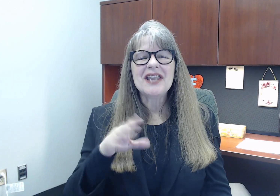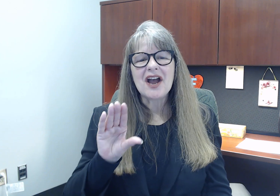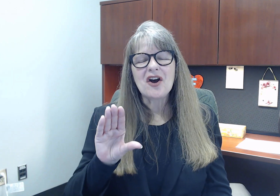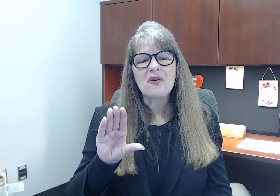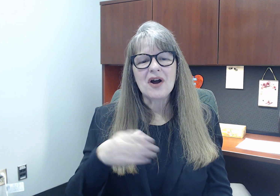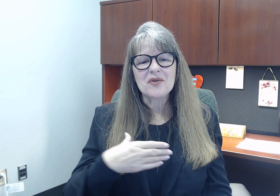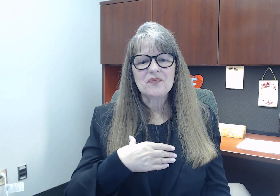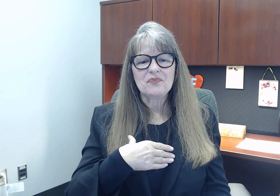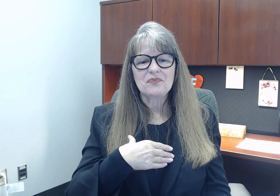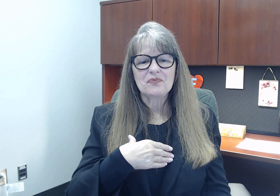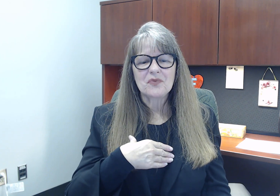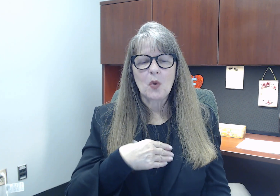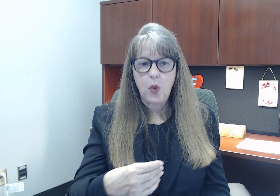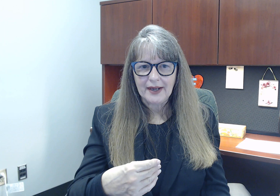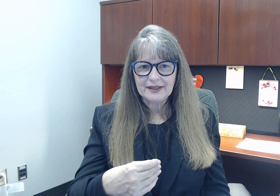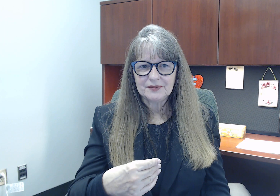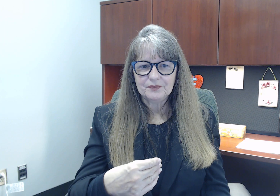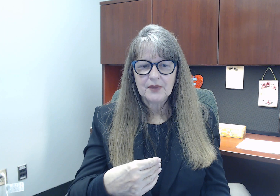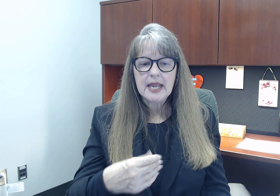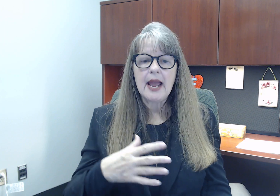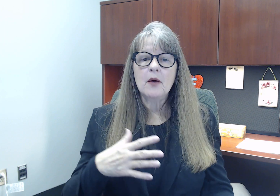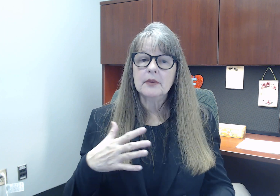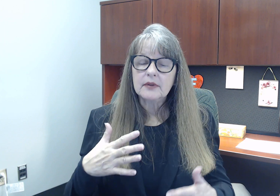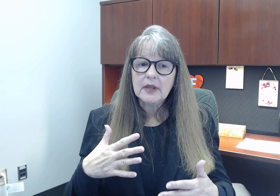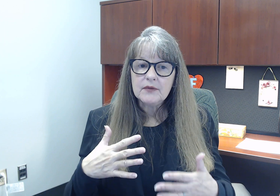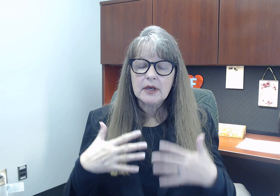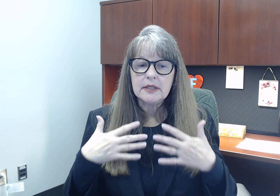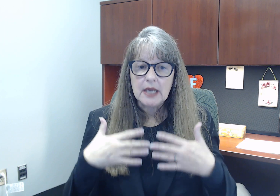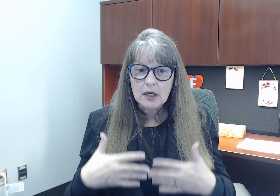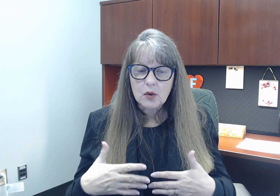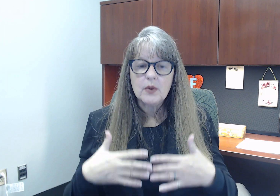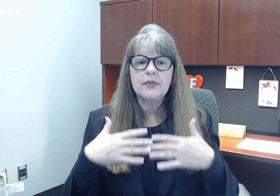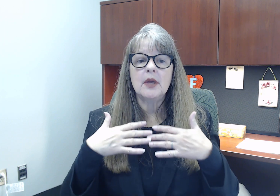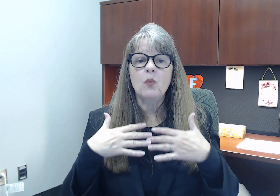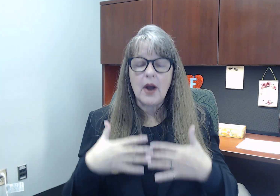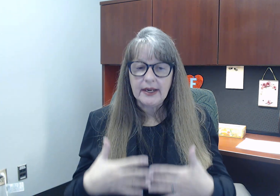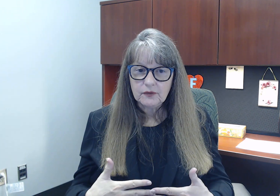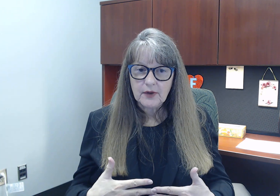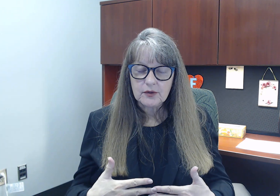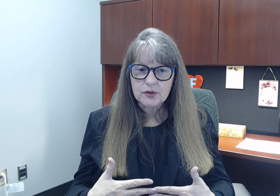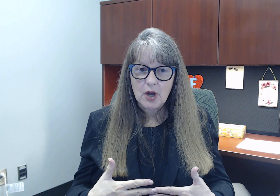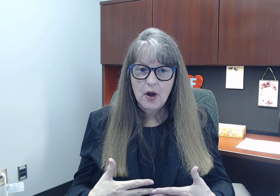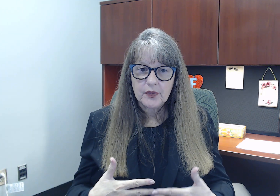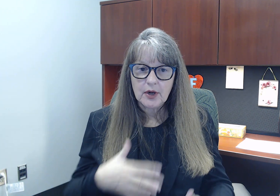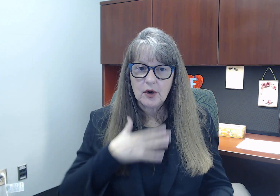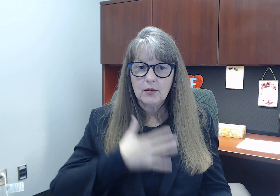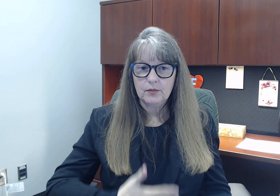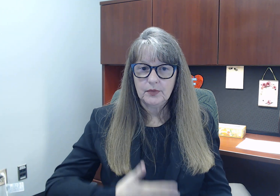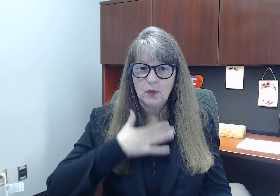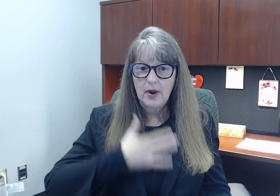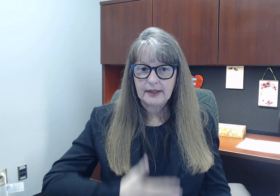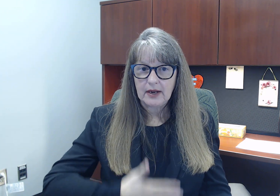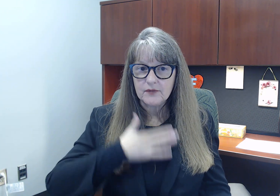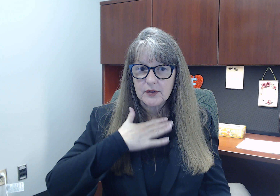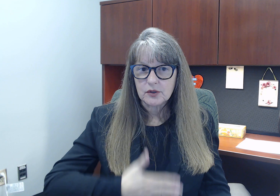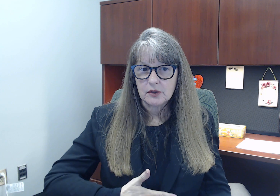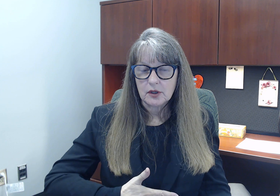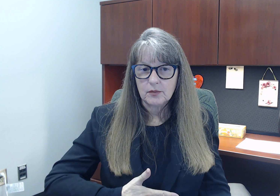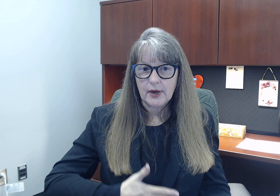now, white. Now, think about a duck with the white feathers on the white down feathers on their breast